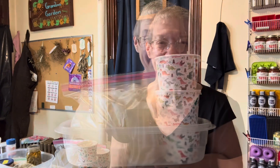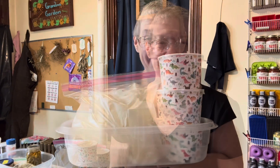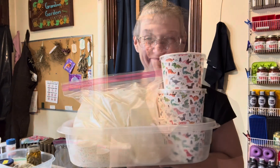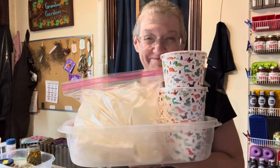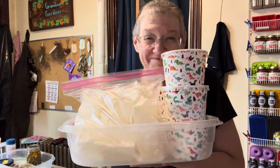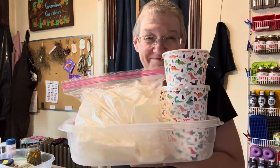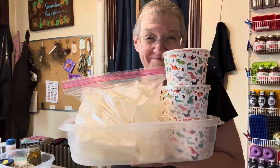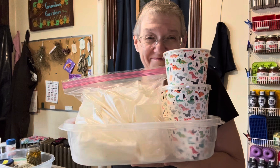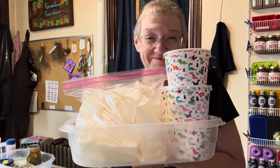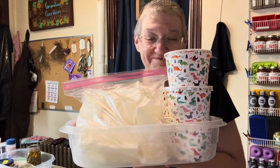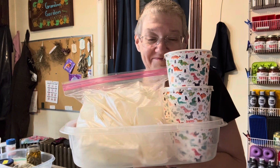day.